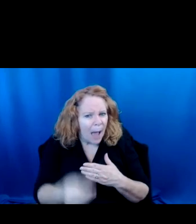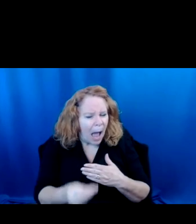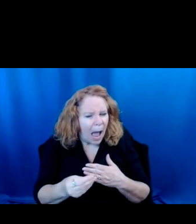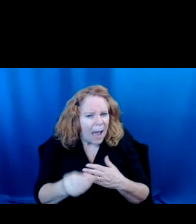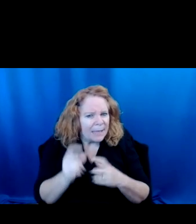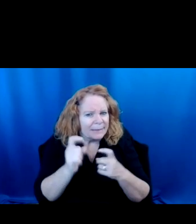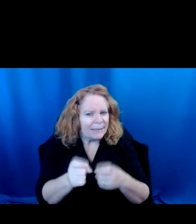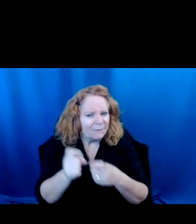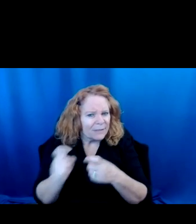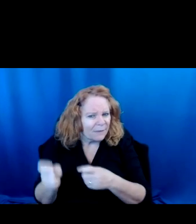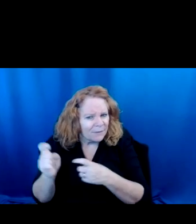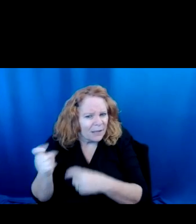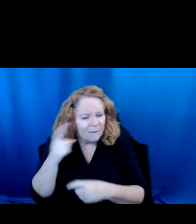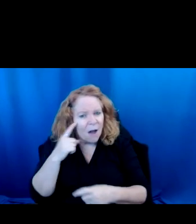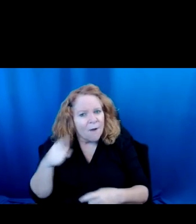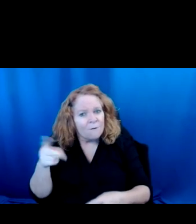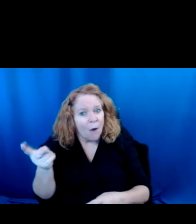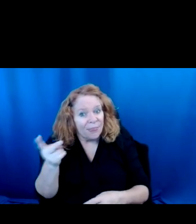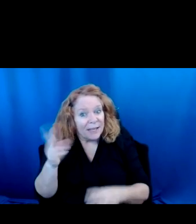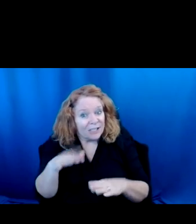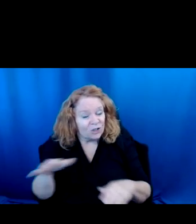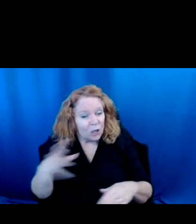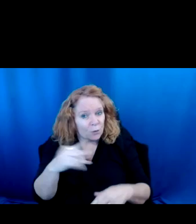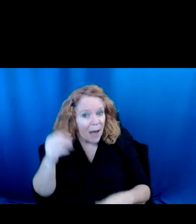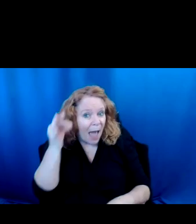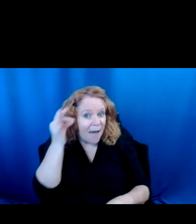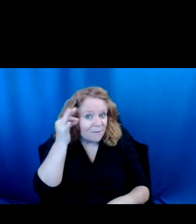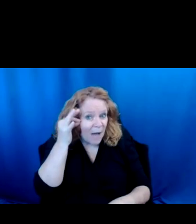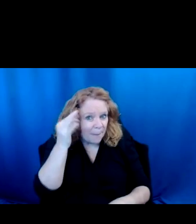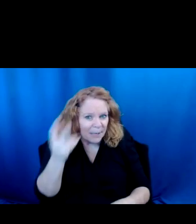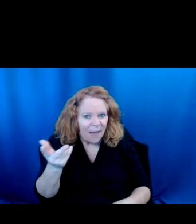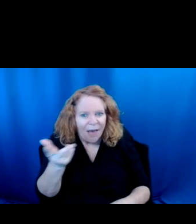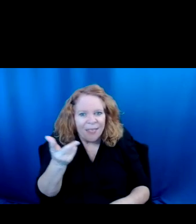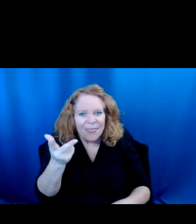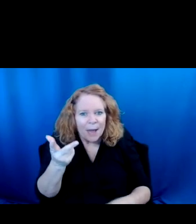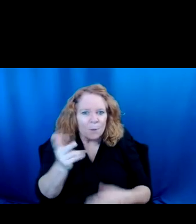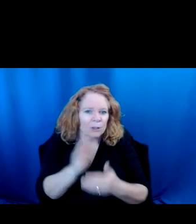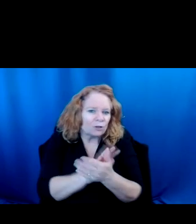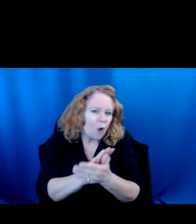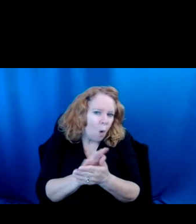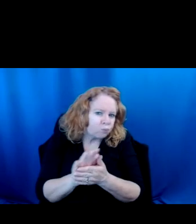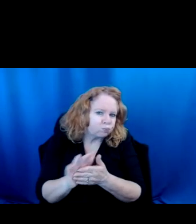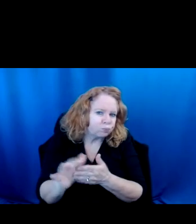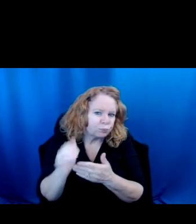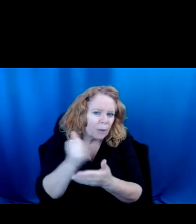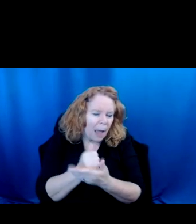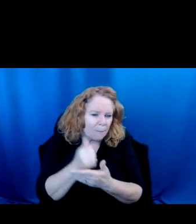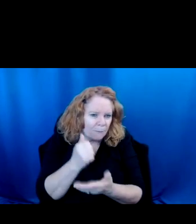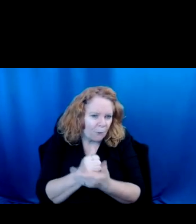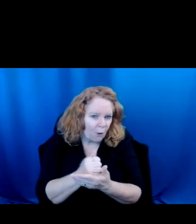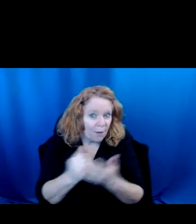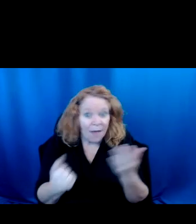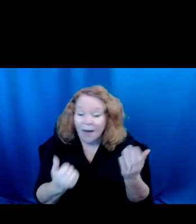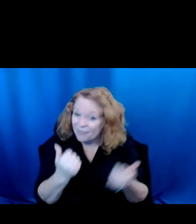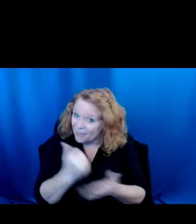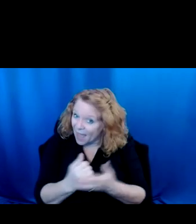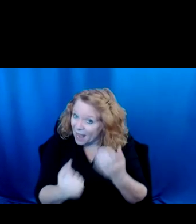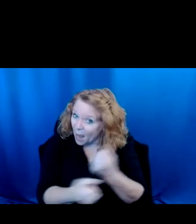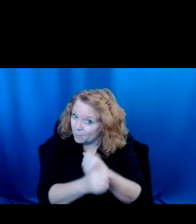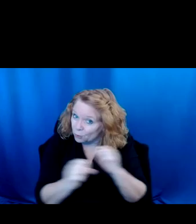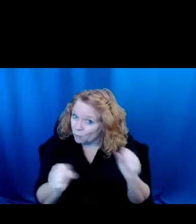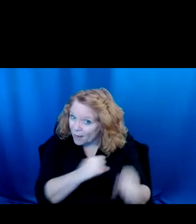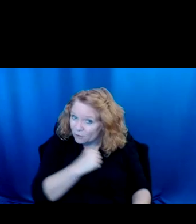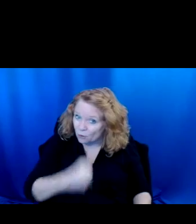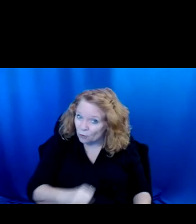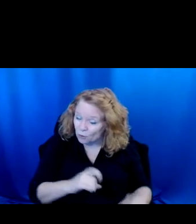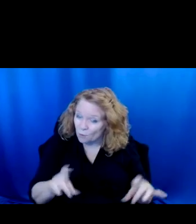to an ice cream for being so kind and helpful, because they had helped to rescue Super